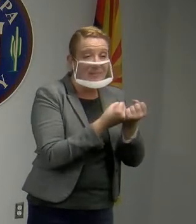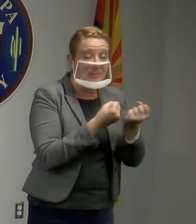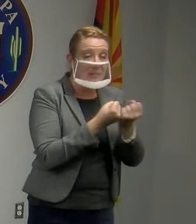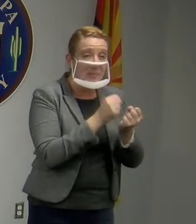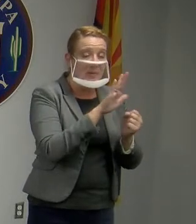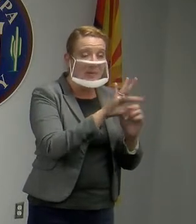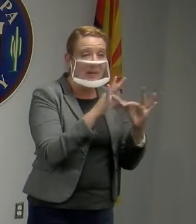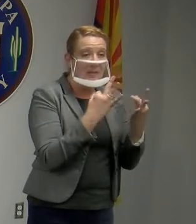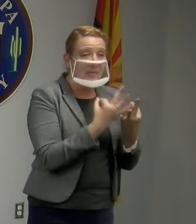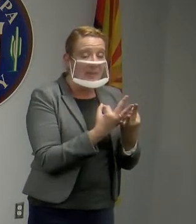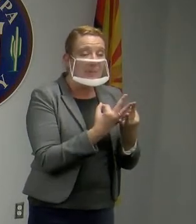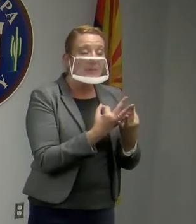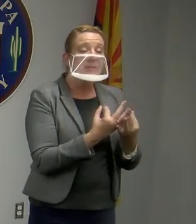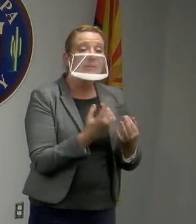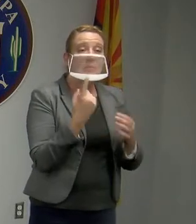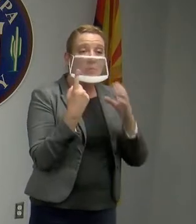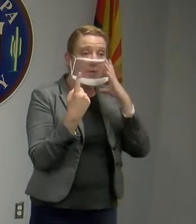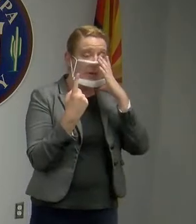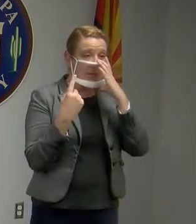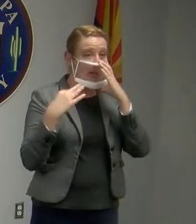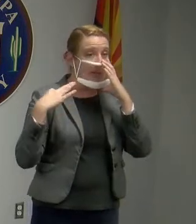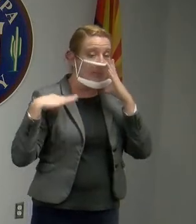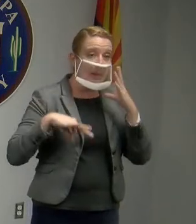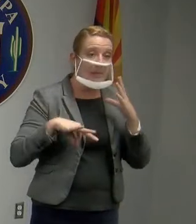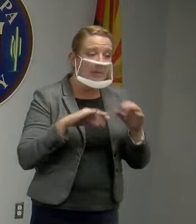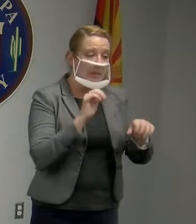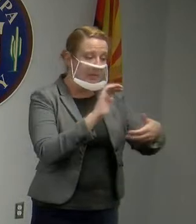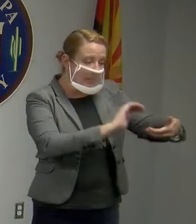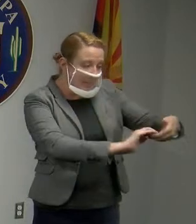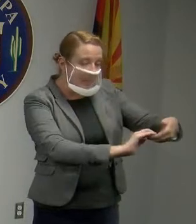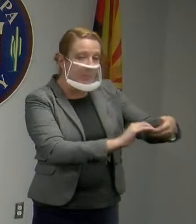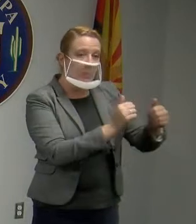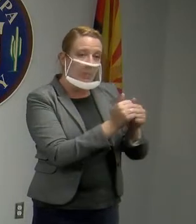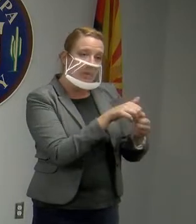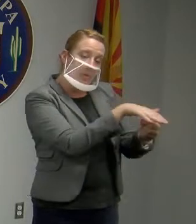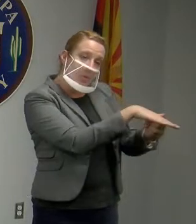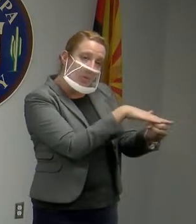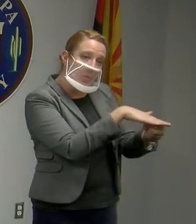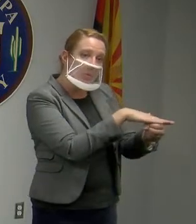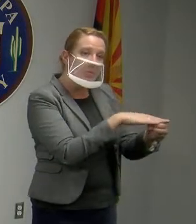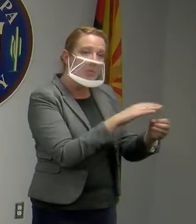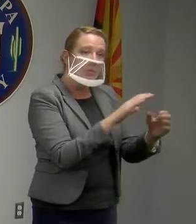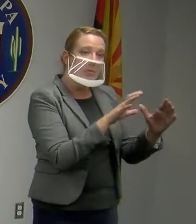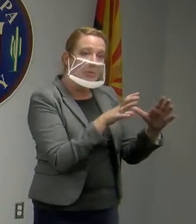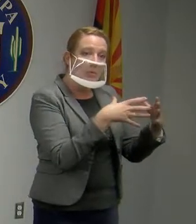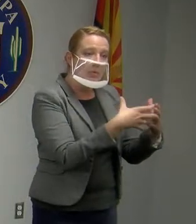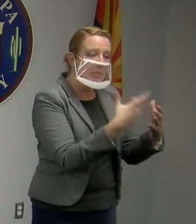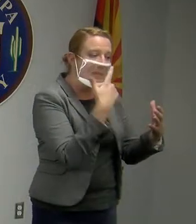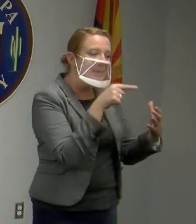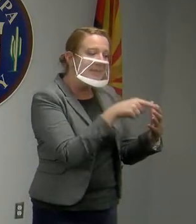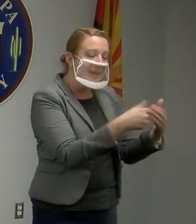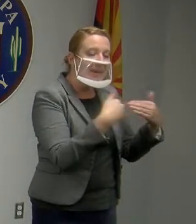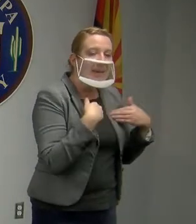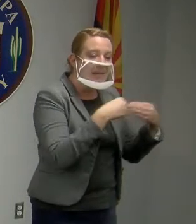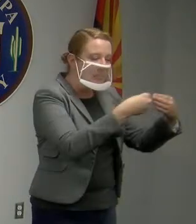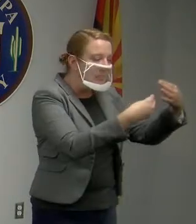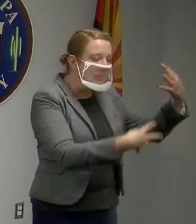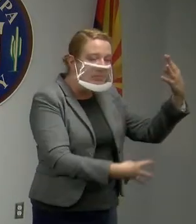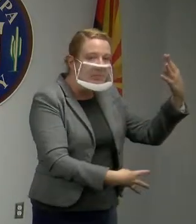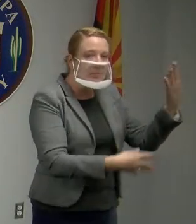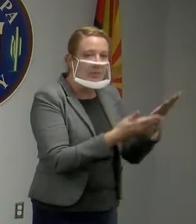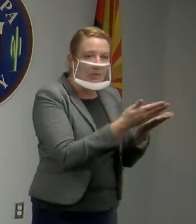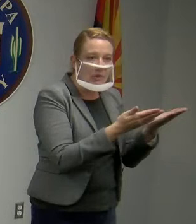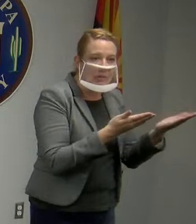their communities, they're known, they've got a great reputation for delivering high quality service and access other services in their